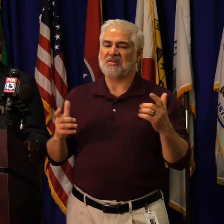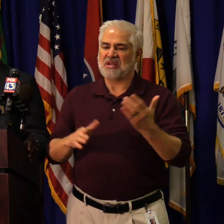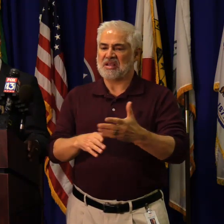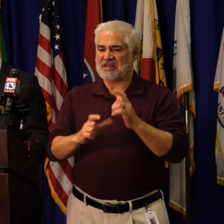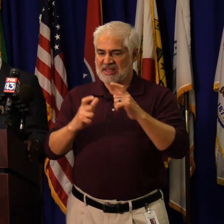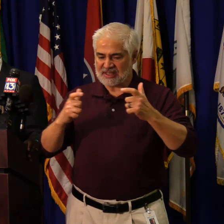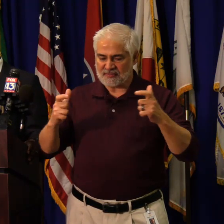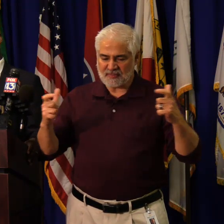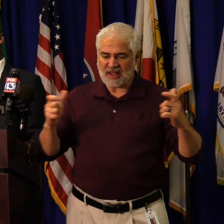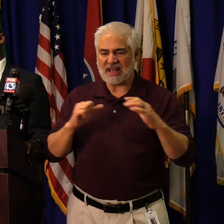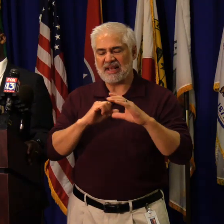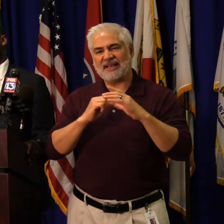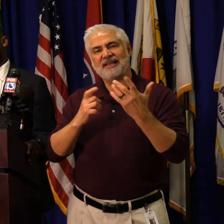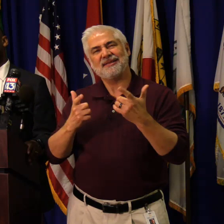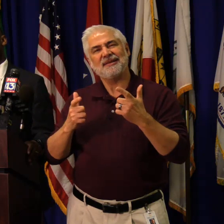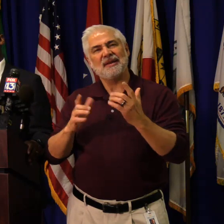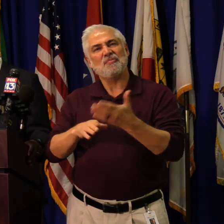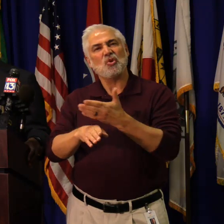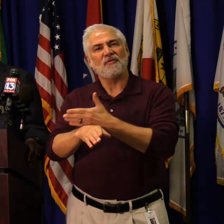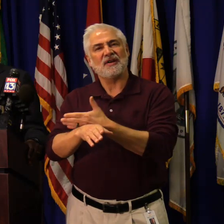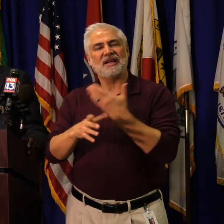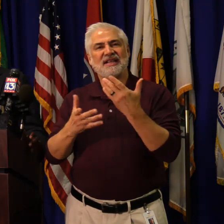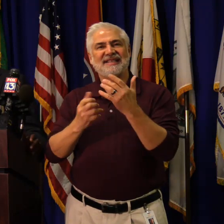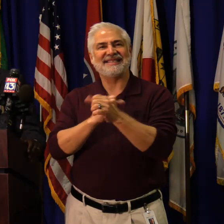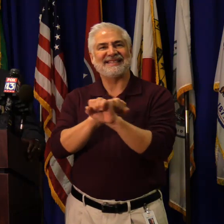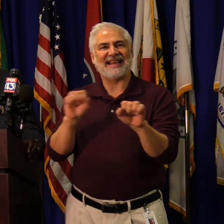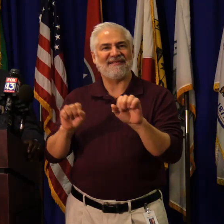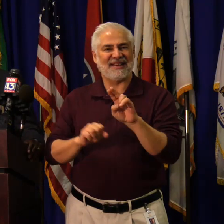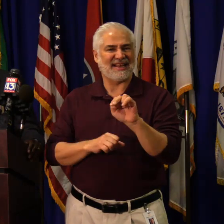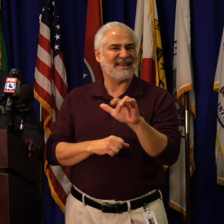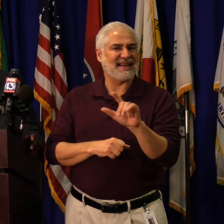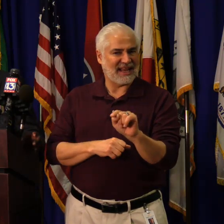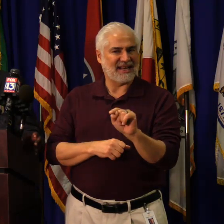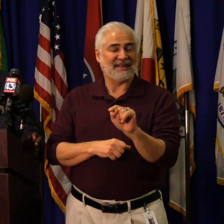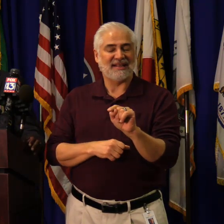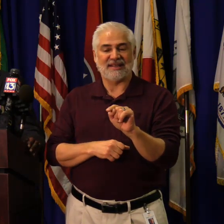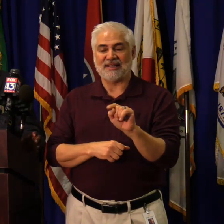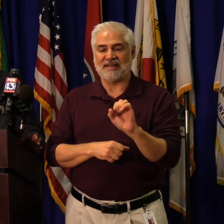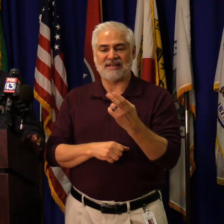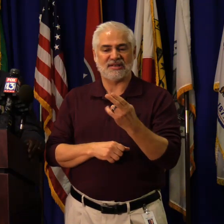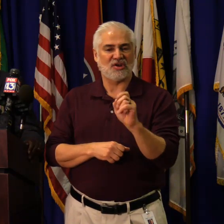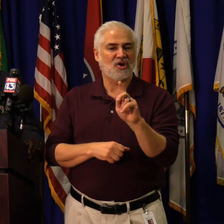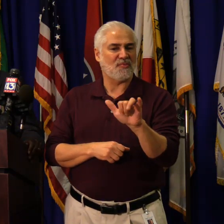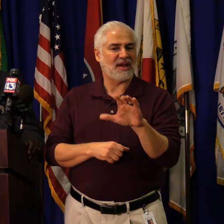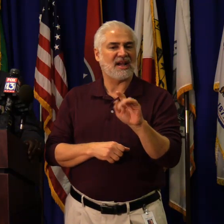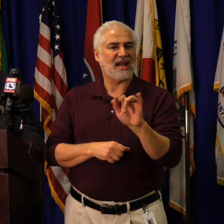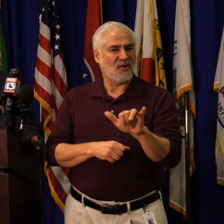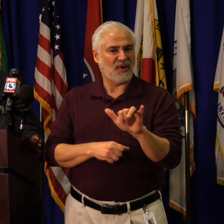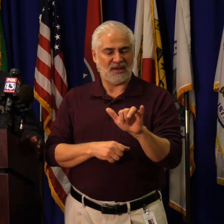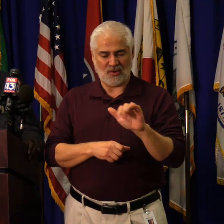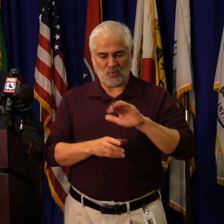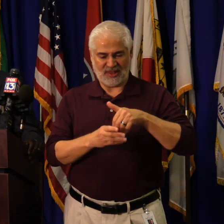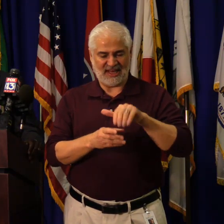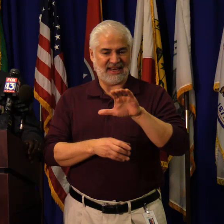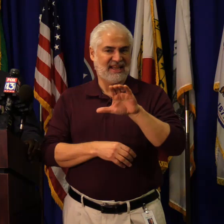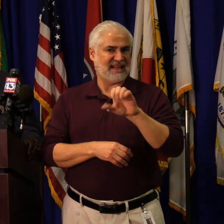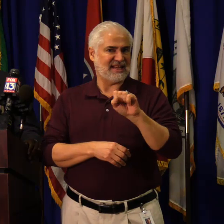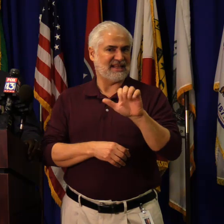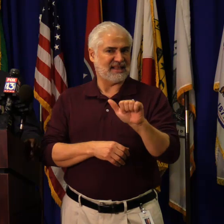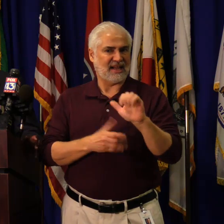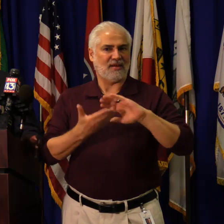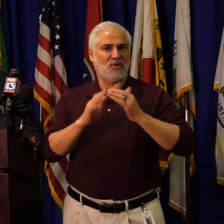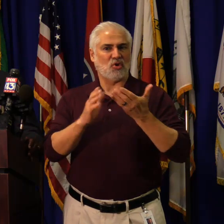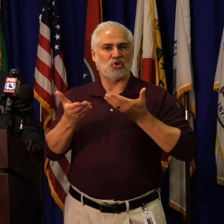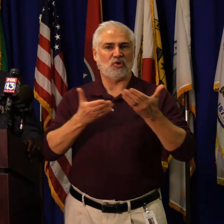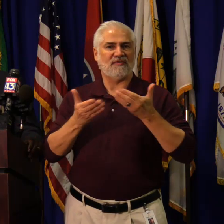net. So that's one of the core responsibilities of Shelby County government, and most of that is housed within our CSA, Community